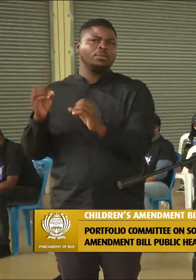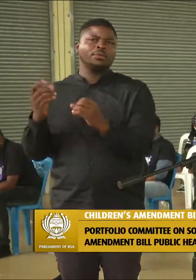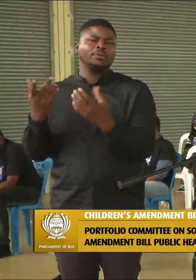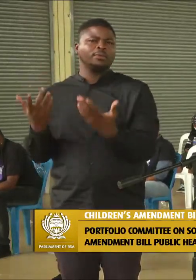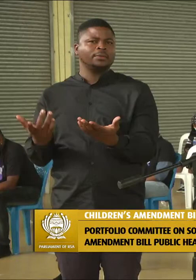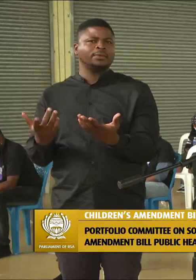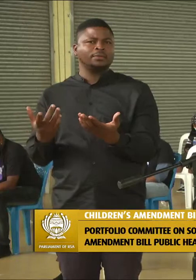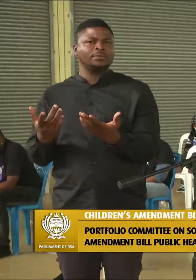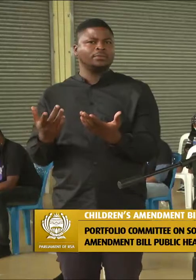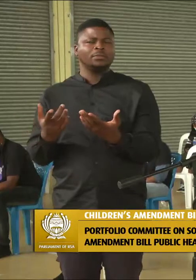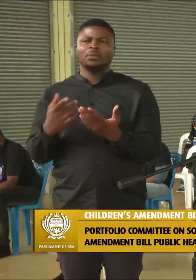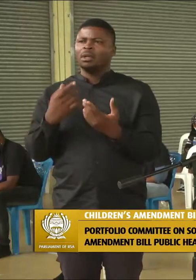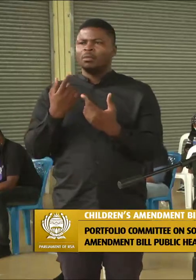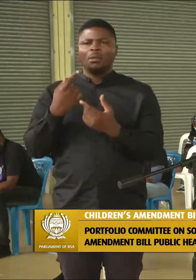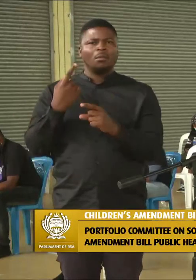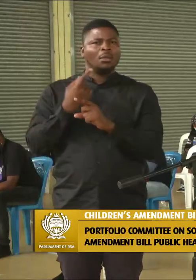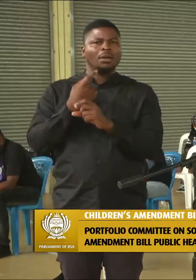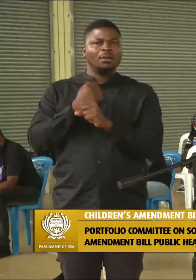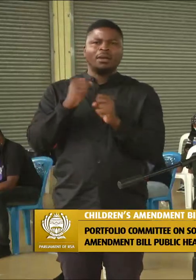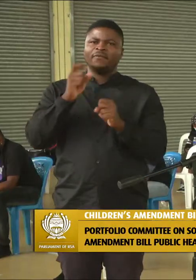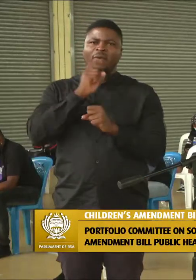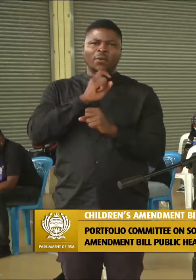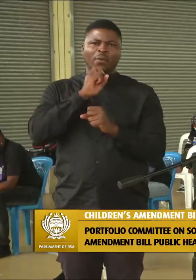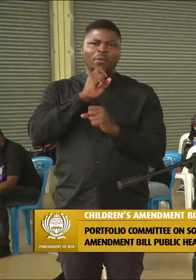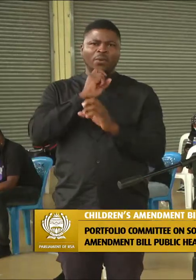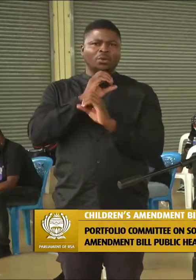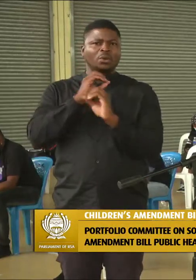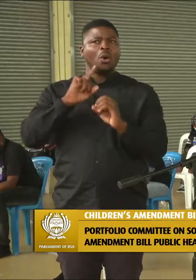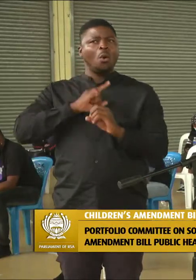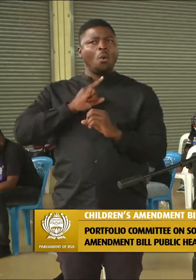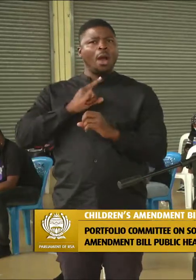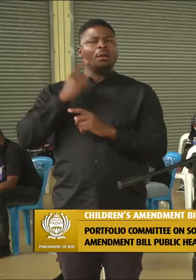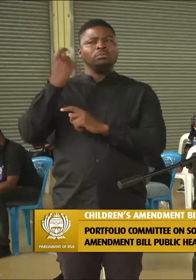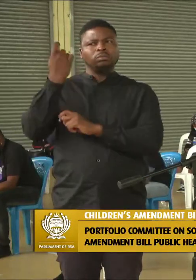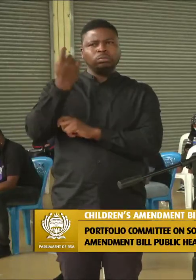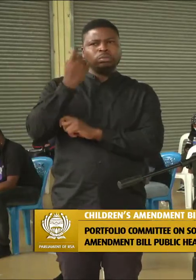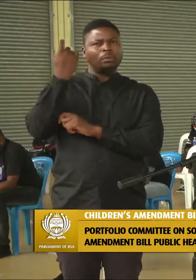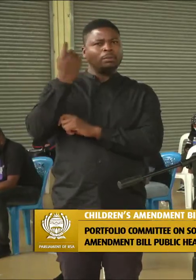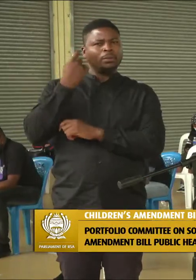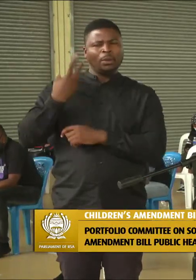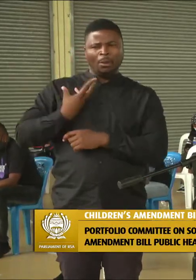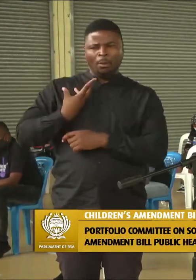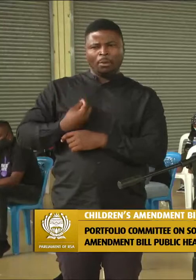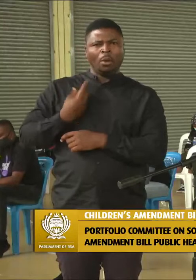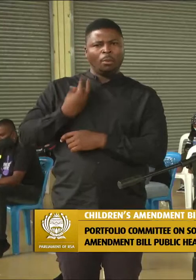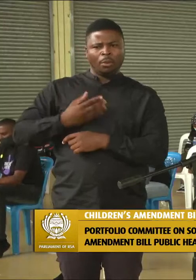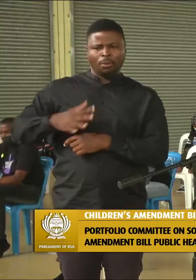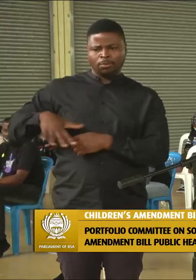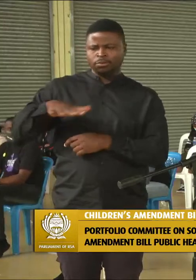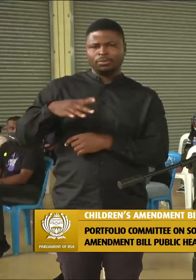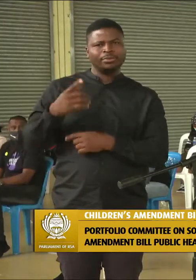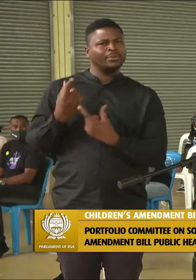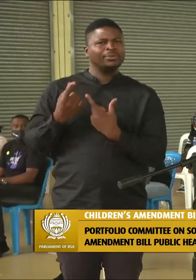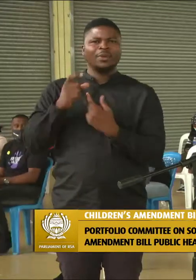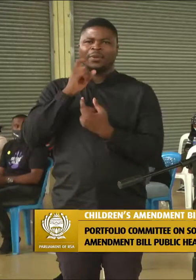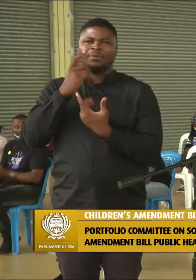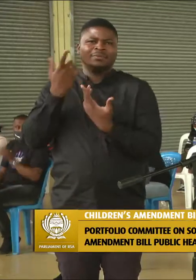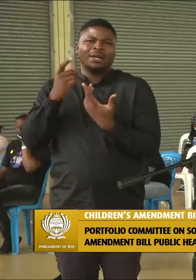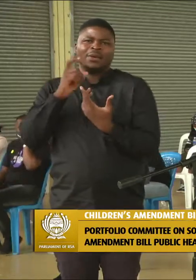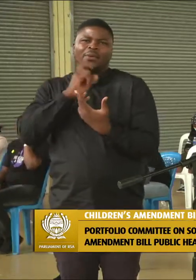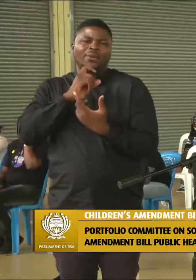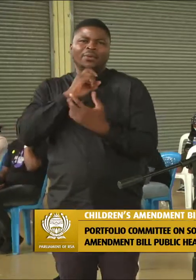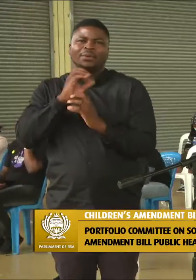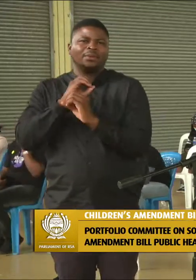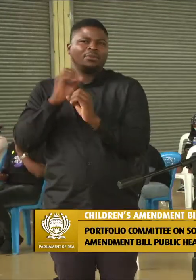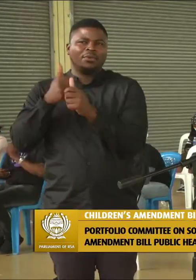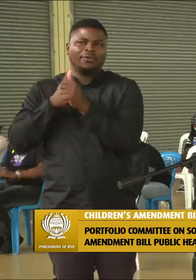They are not functional in the poorer of the poorest places or in the rural areas.